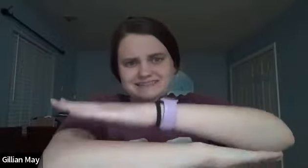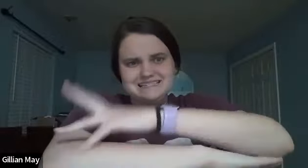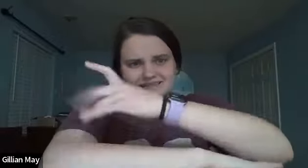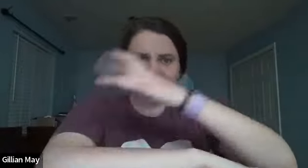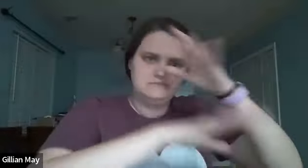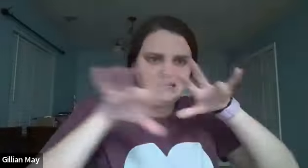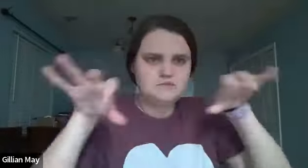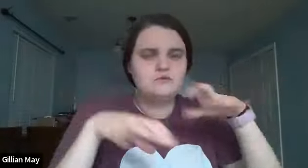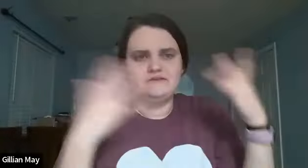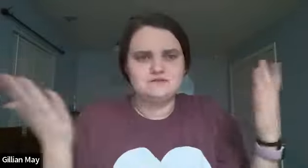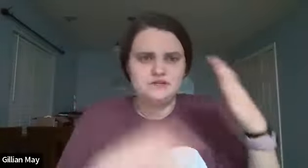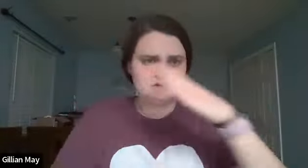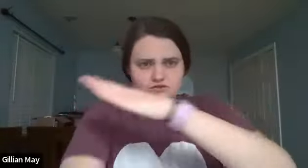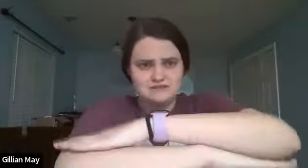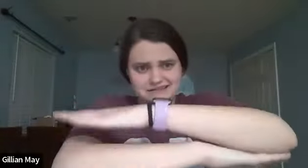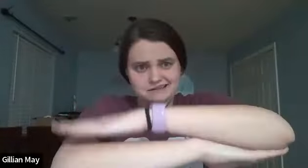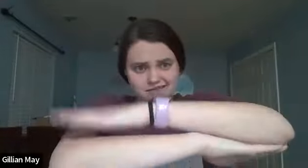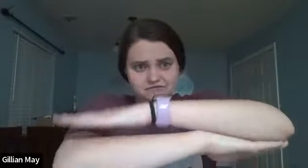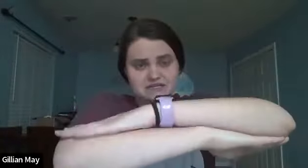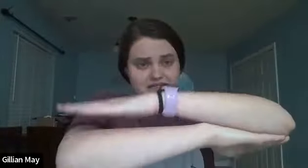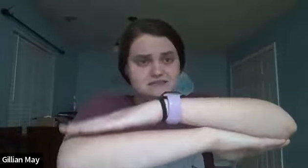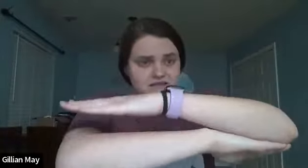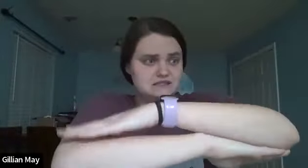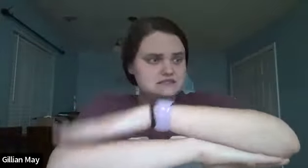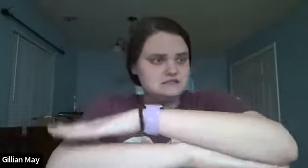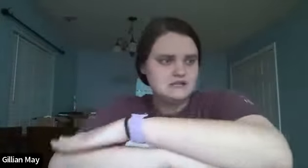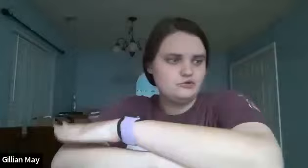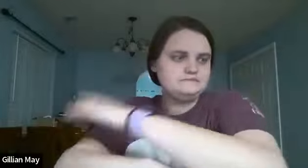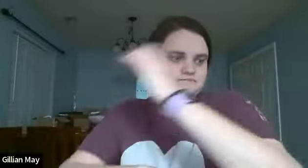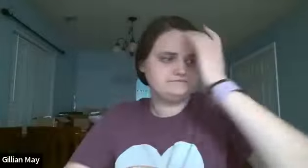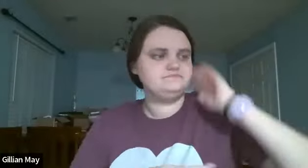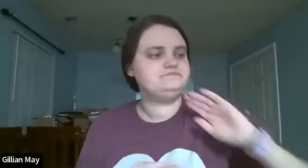desk table. That's what we use at school for saying desk is this table.